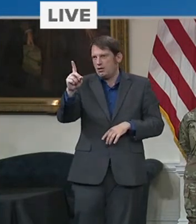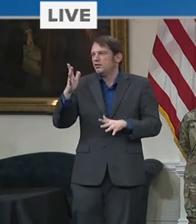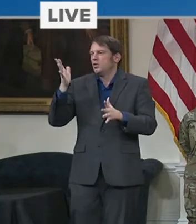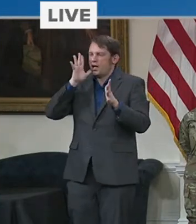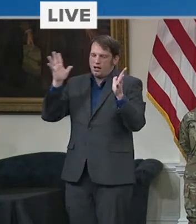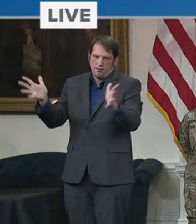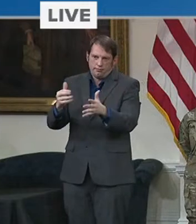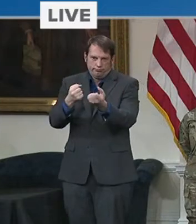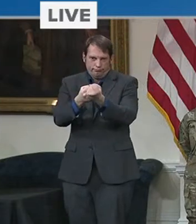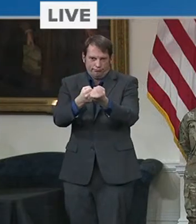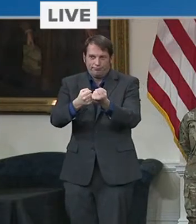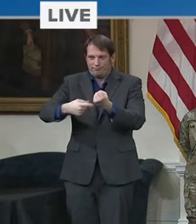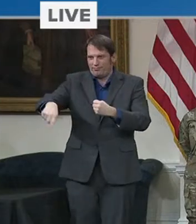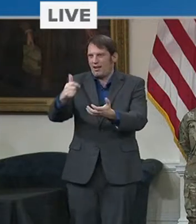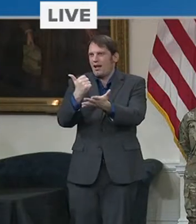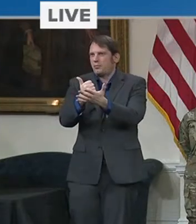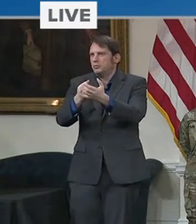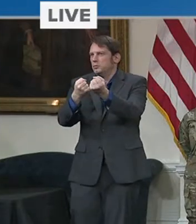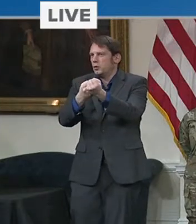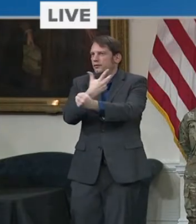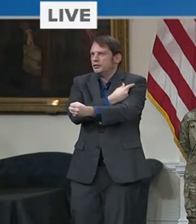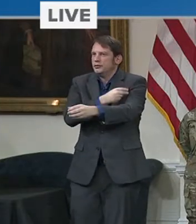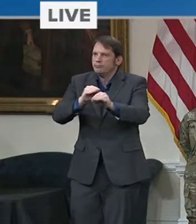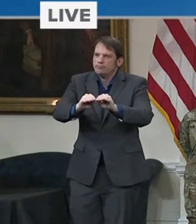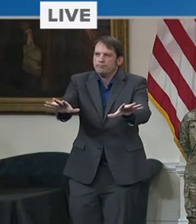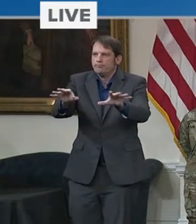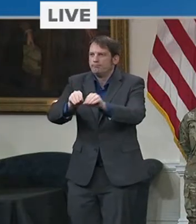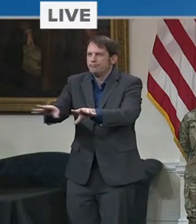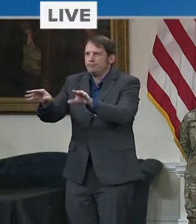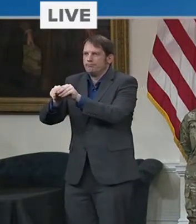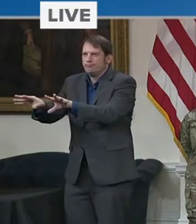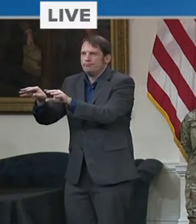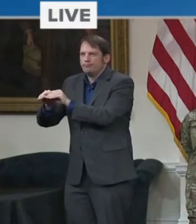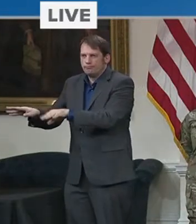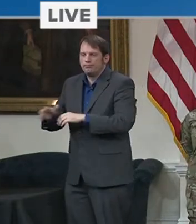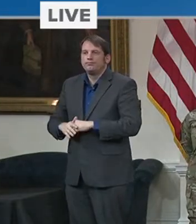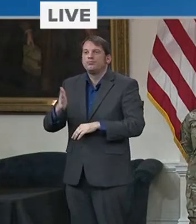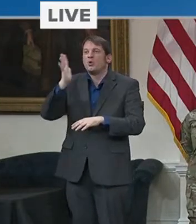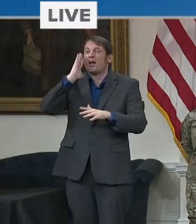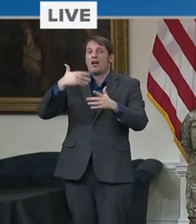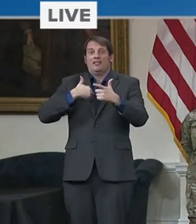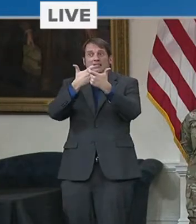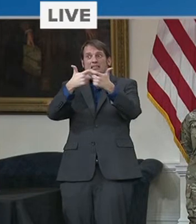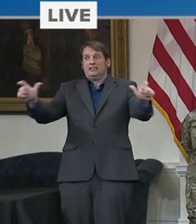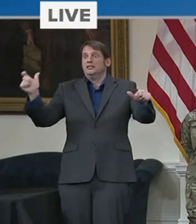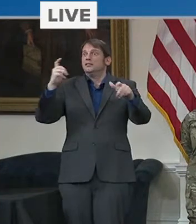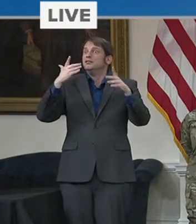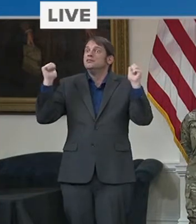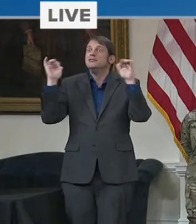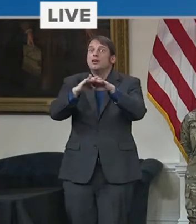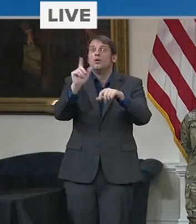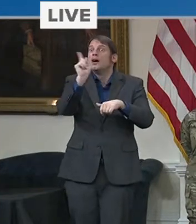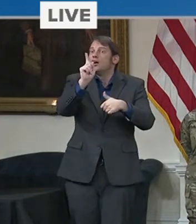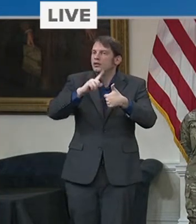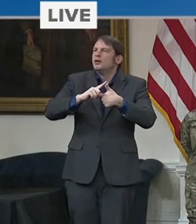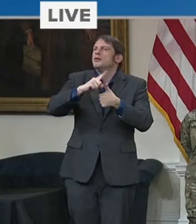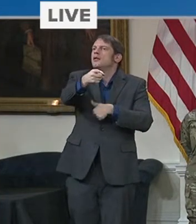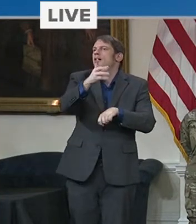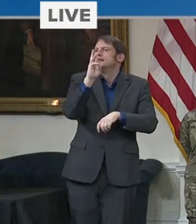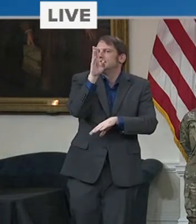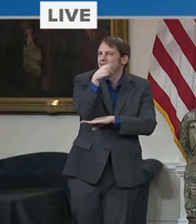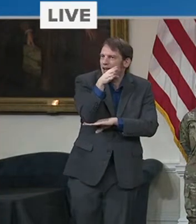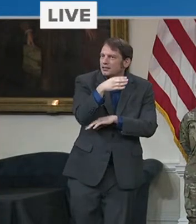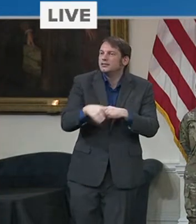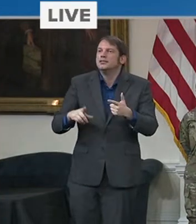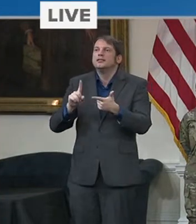process of converting the state's Six Flags America testing site in Prince George's County to serve as